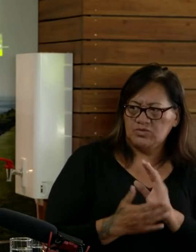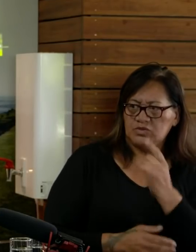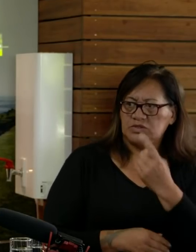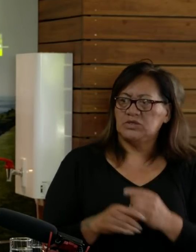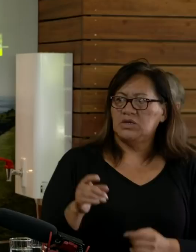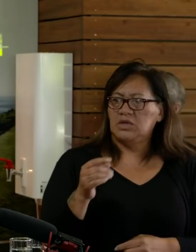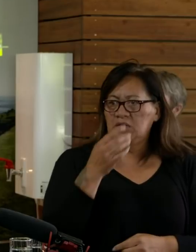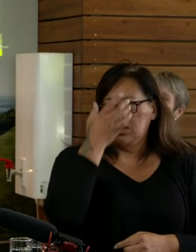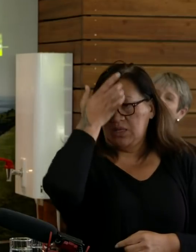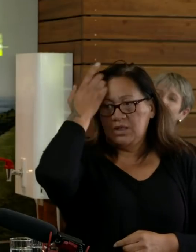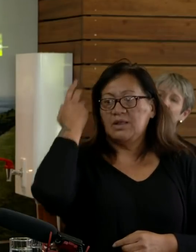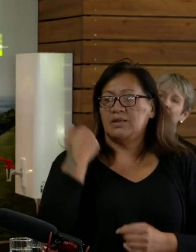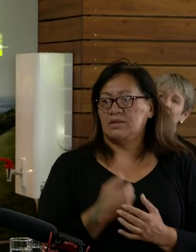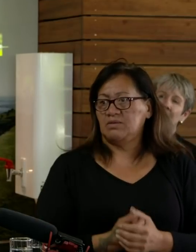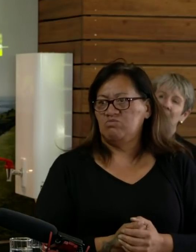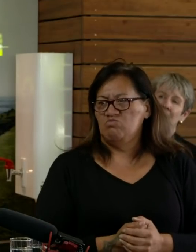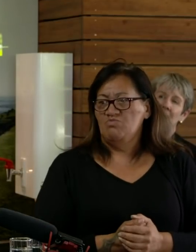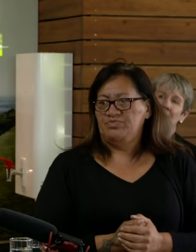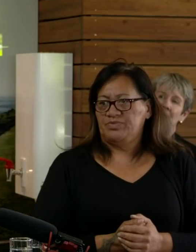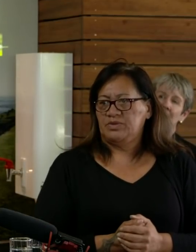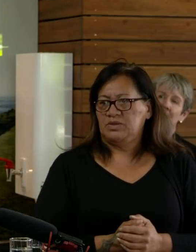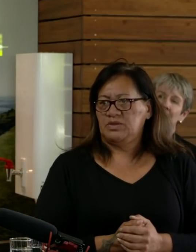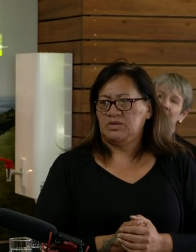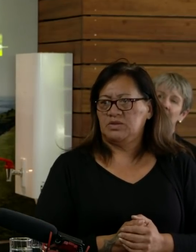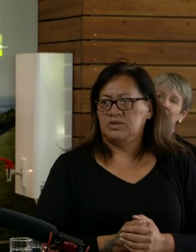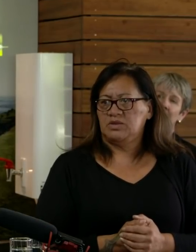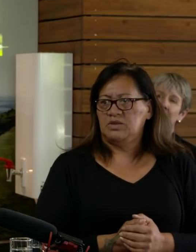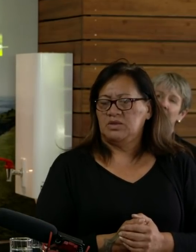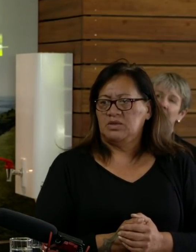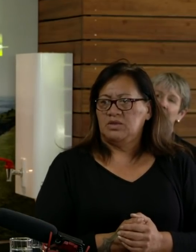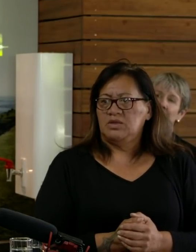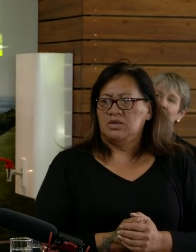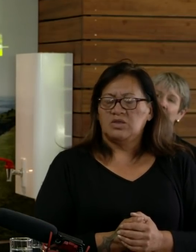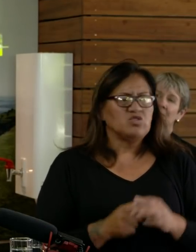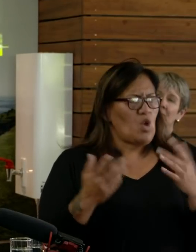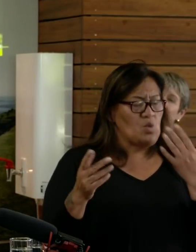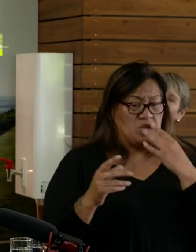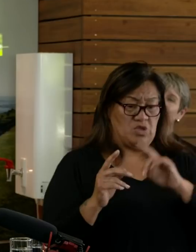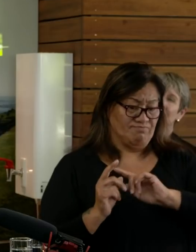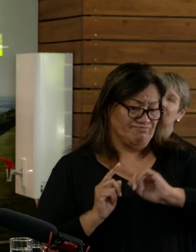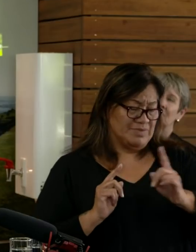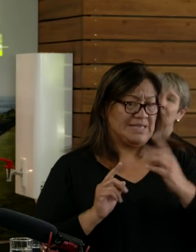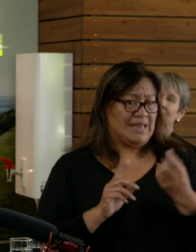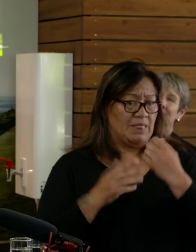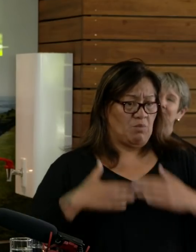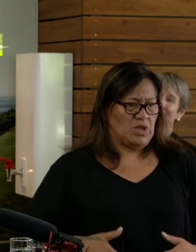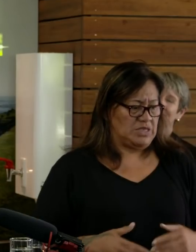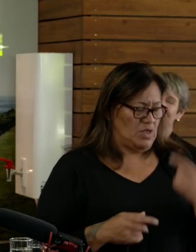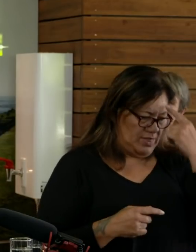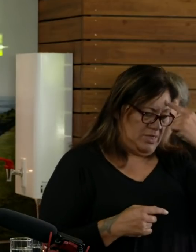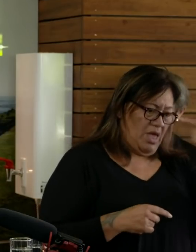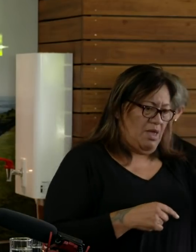I mean, we're making the decision to actually go after these bodies. How much did the memory of Pike River dwell upon people in the